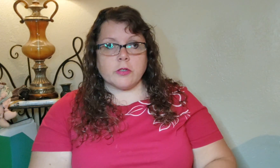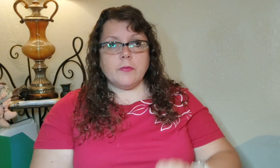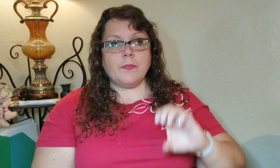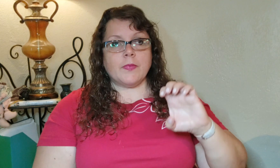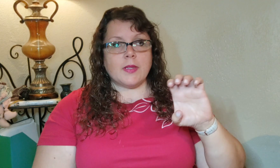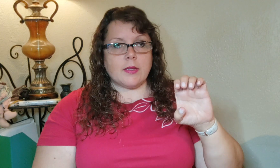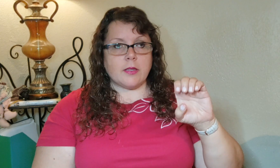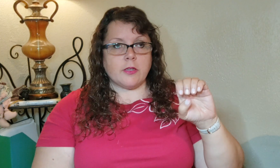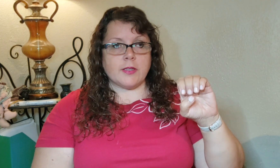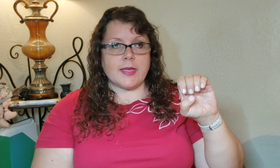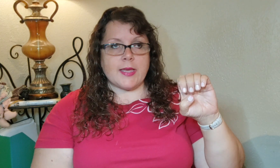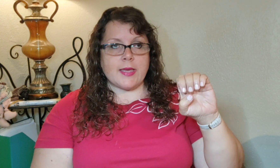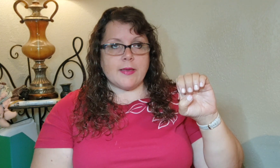Easter, you do the E.